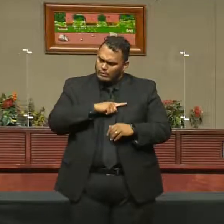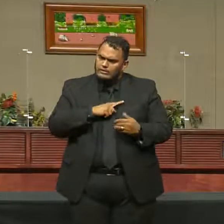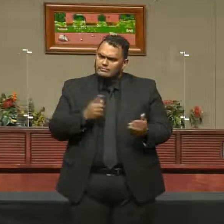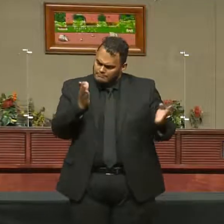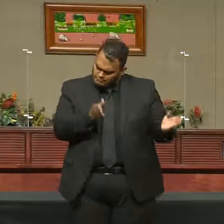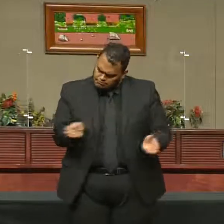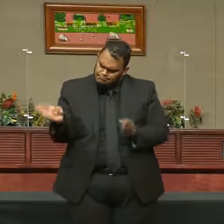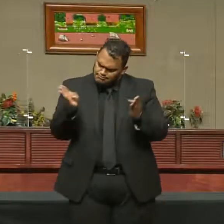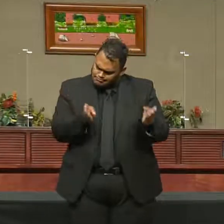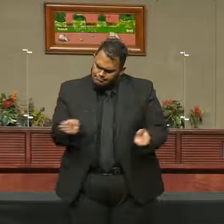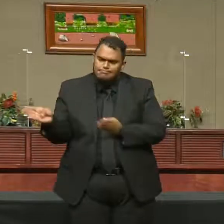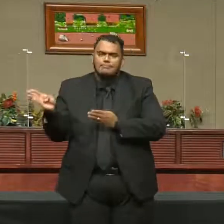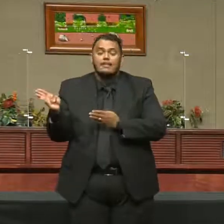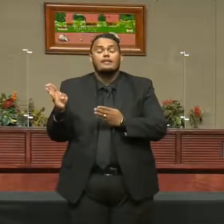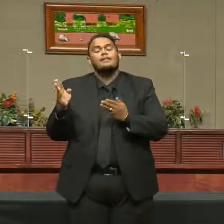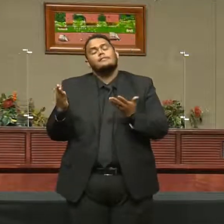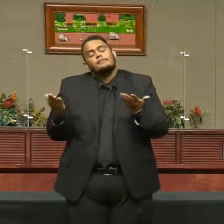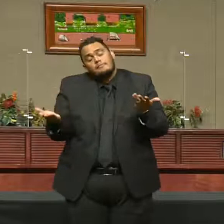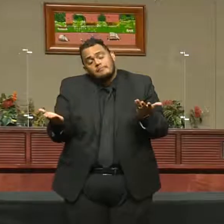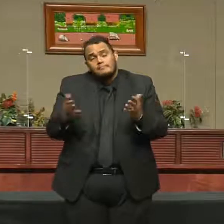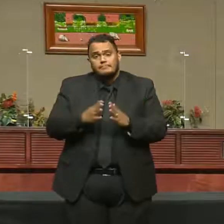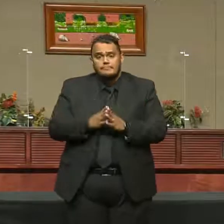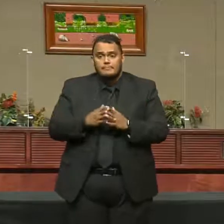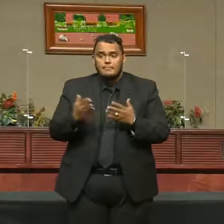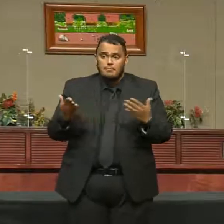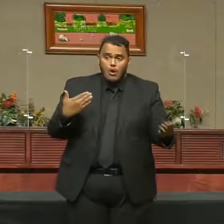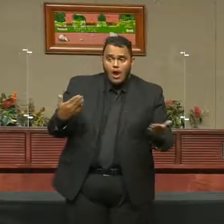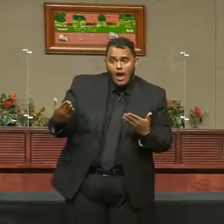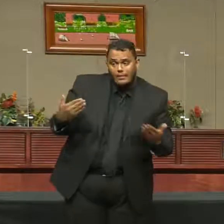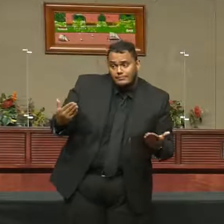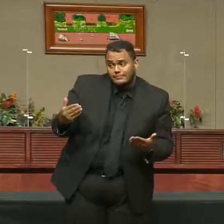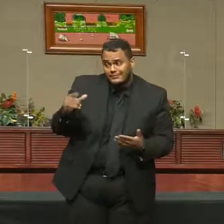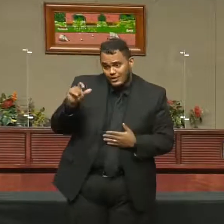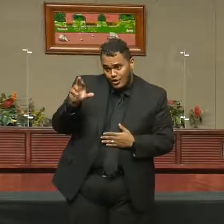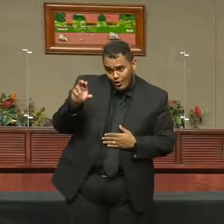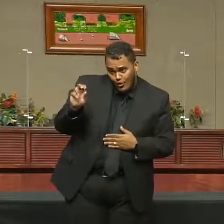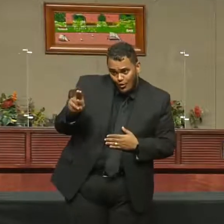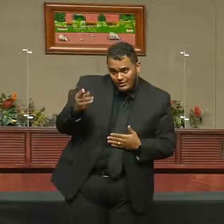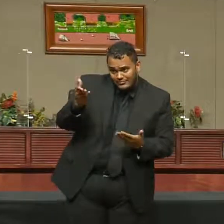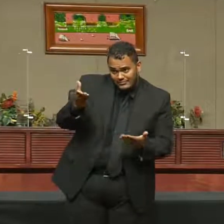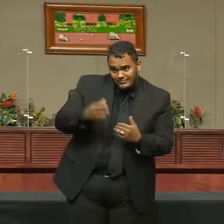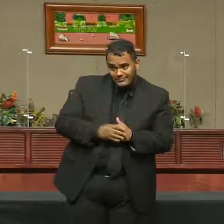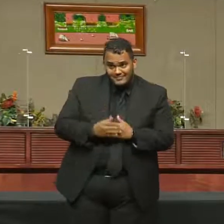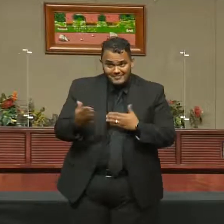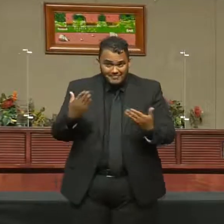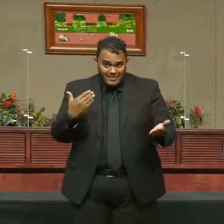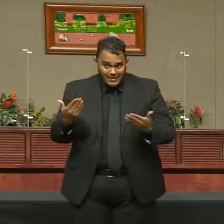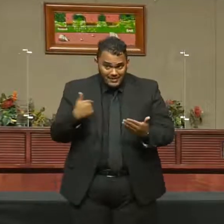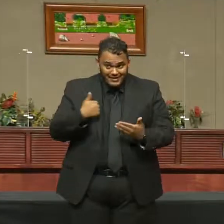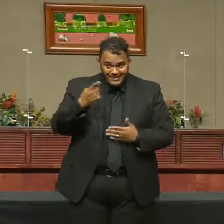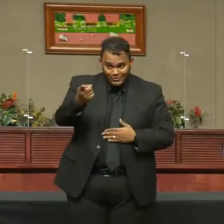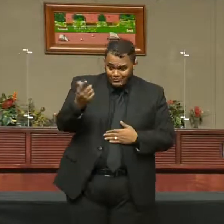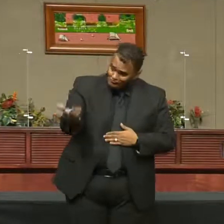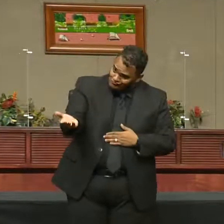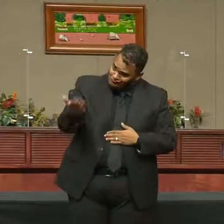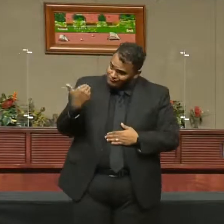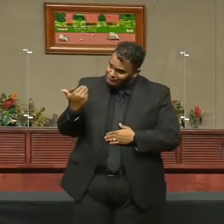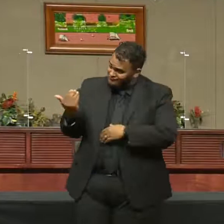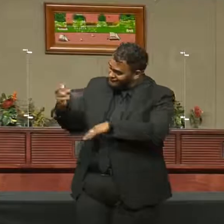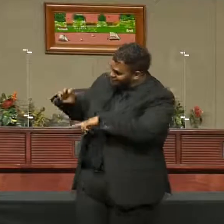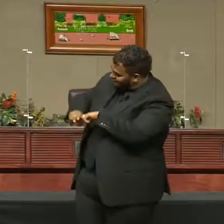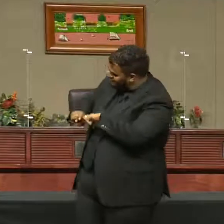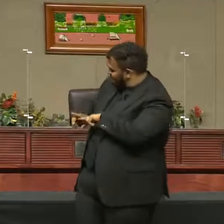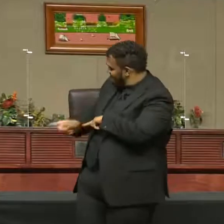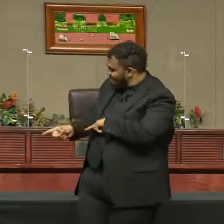And perhaps, Lauren, at some point, we'll have you get vaccinated